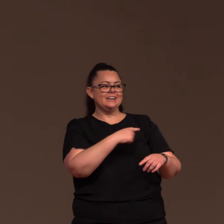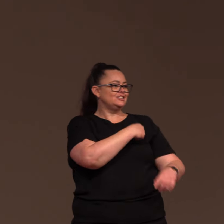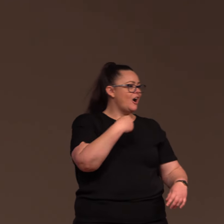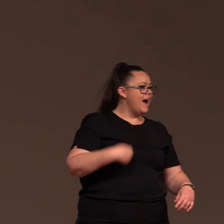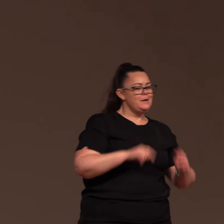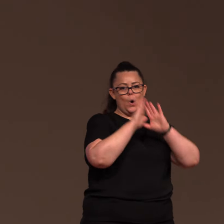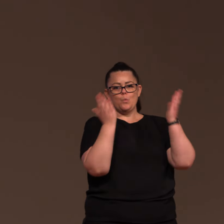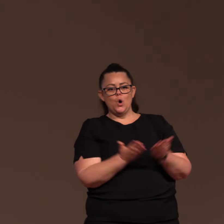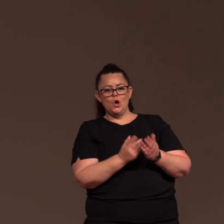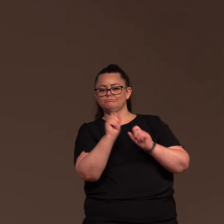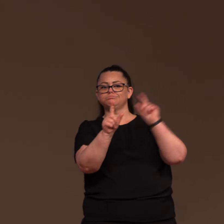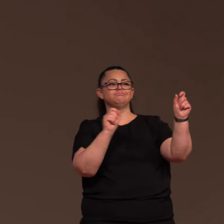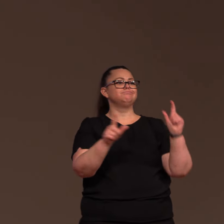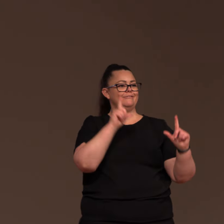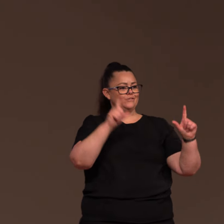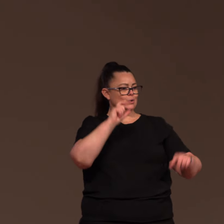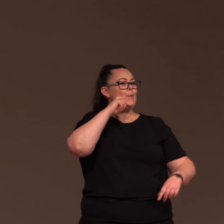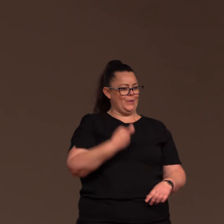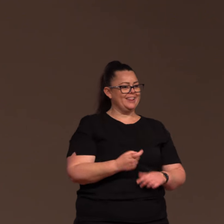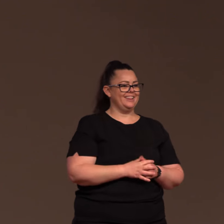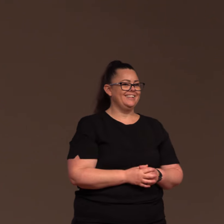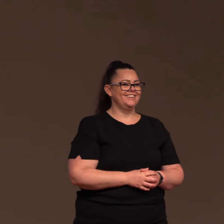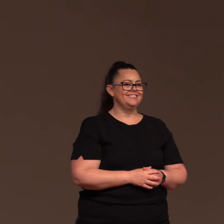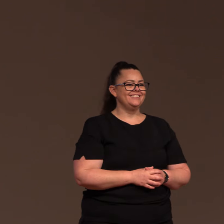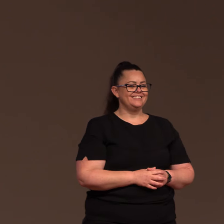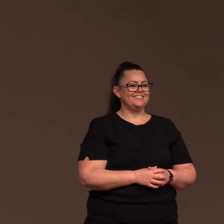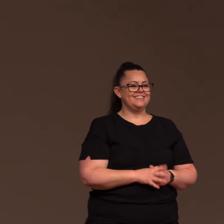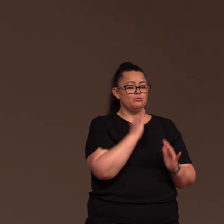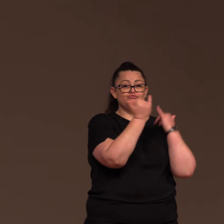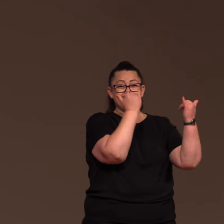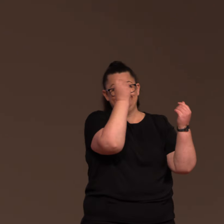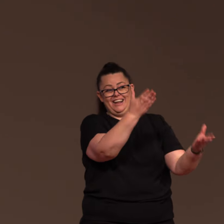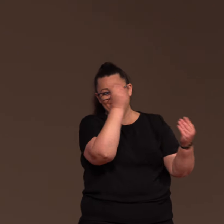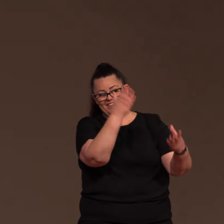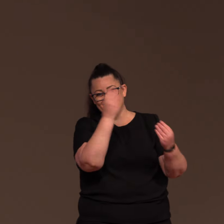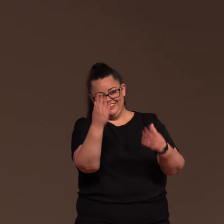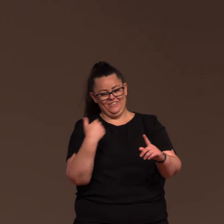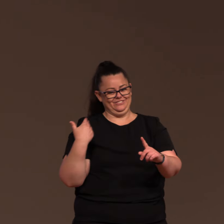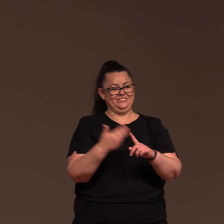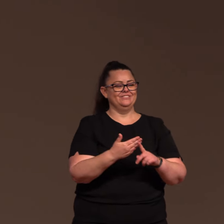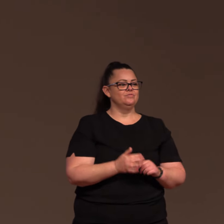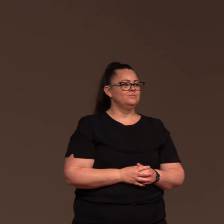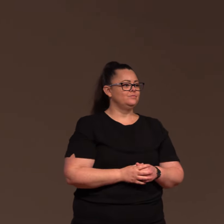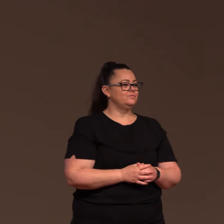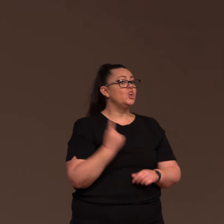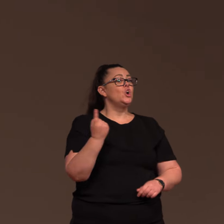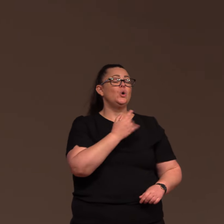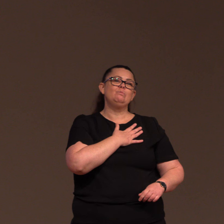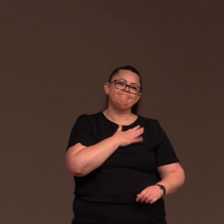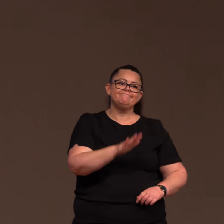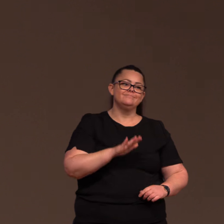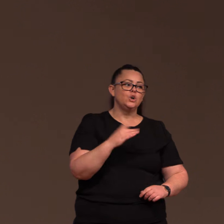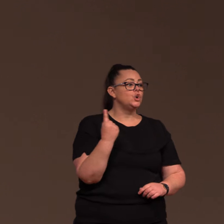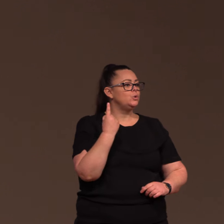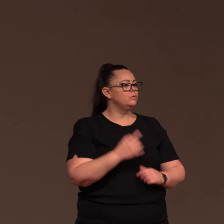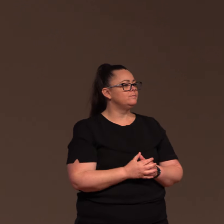world, because that's what happens. There have been phone calls to everybody in the last few days. The people I feel sorry for are